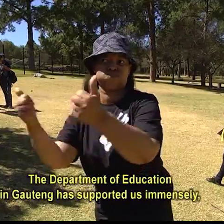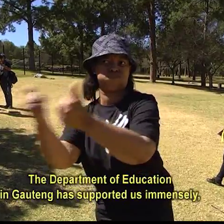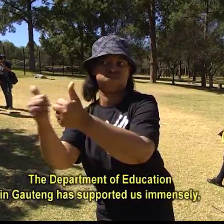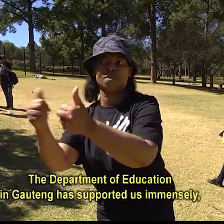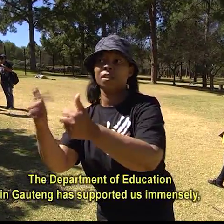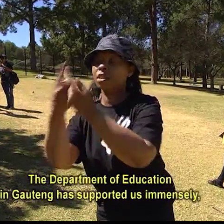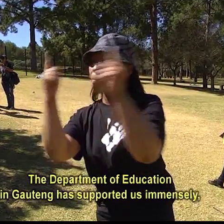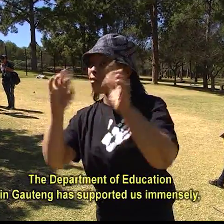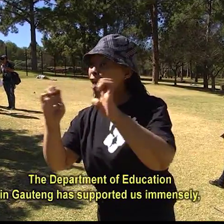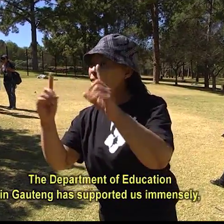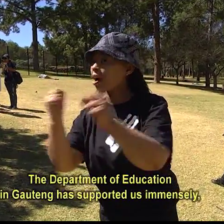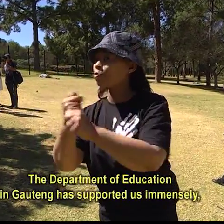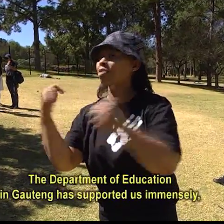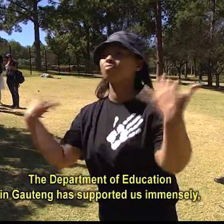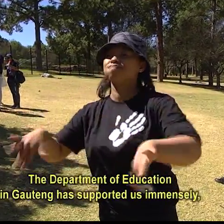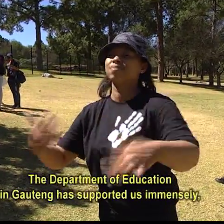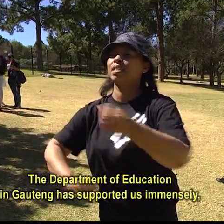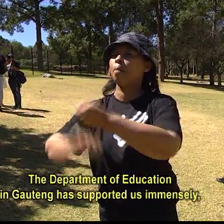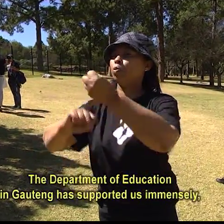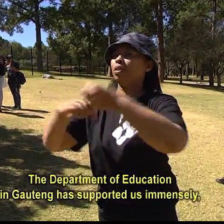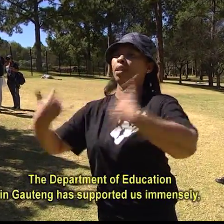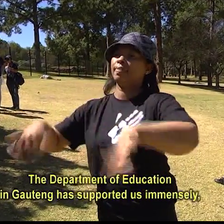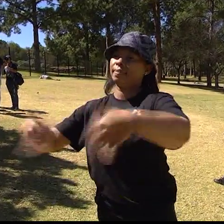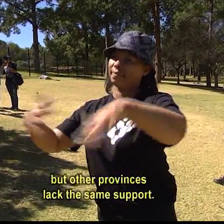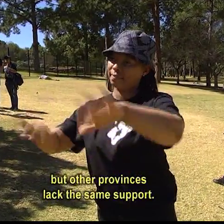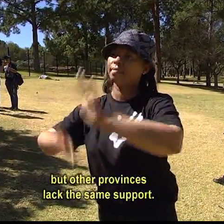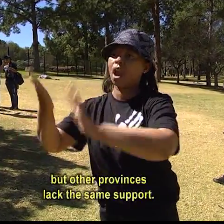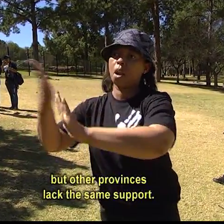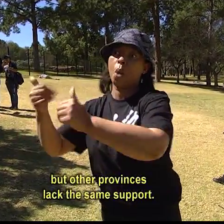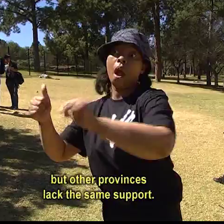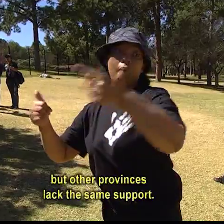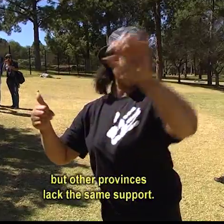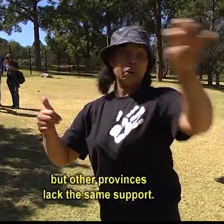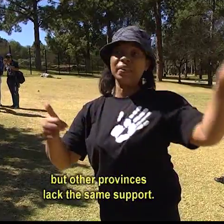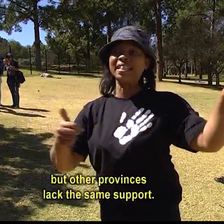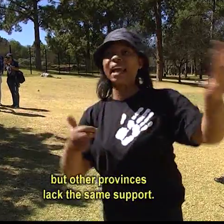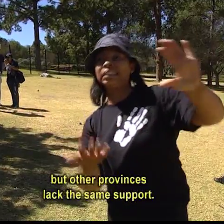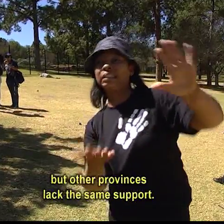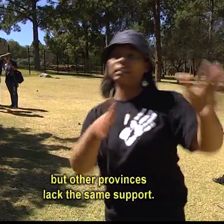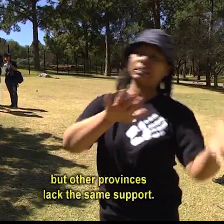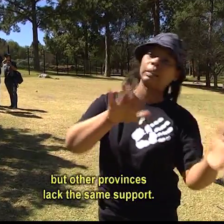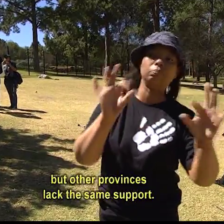The Department of Education in Gauteng has supported us immensely, but other provinces lack the same support.